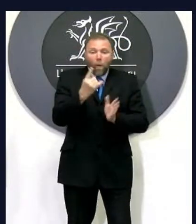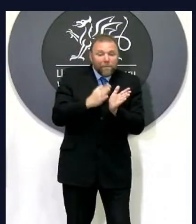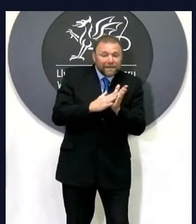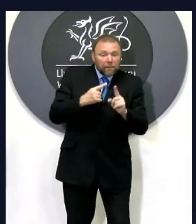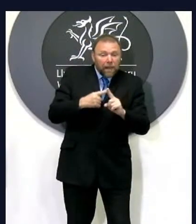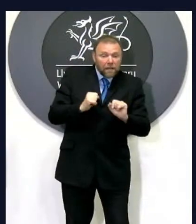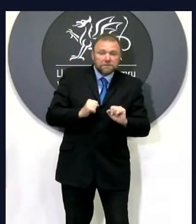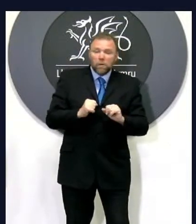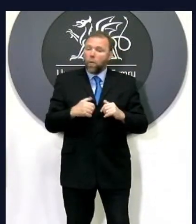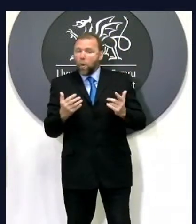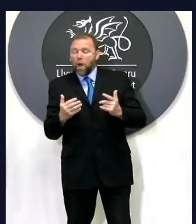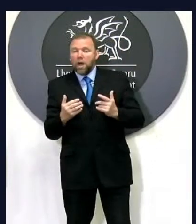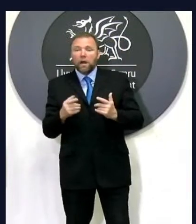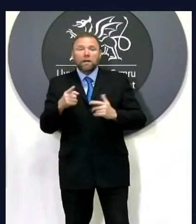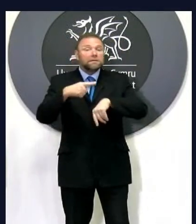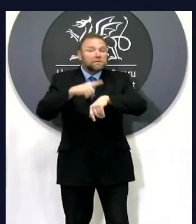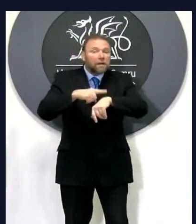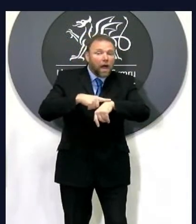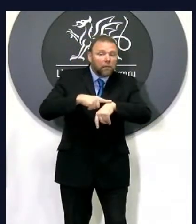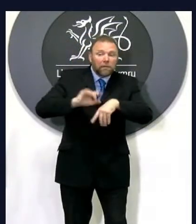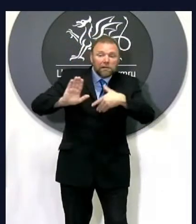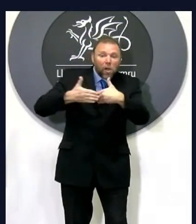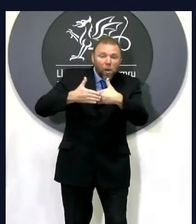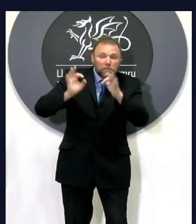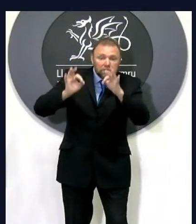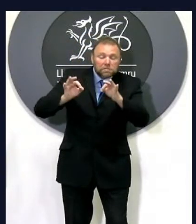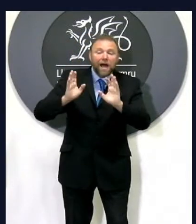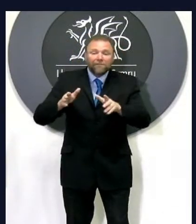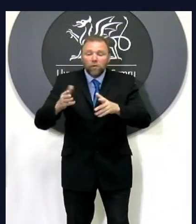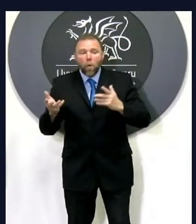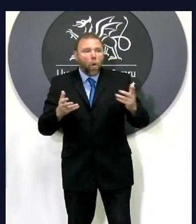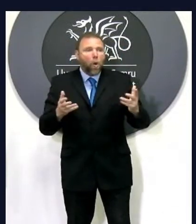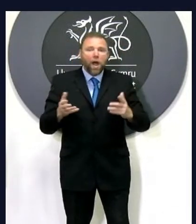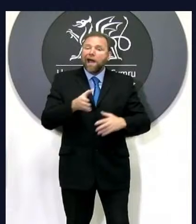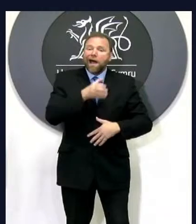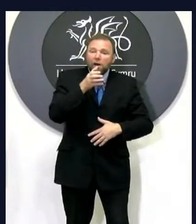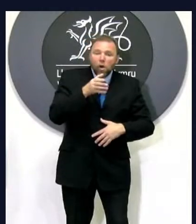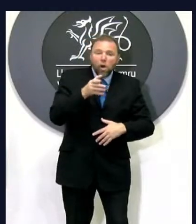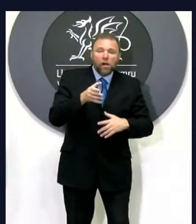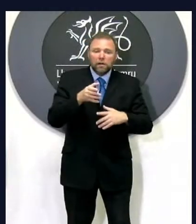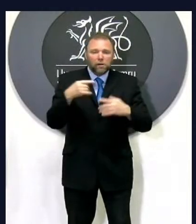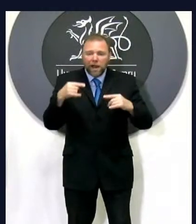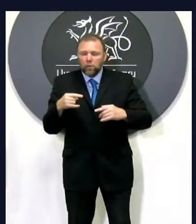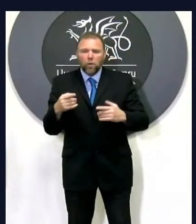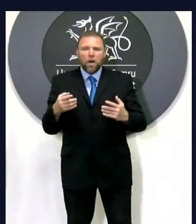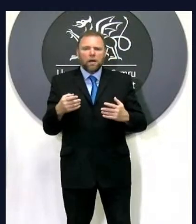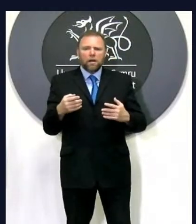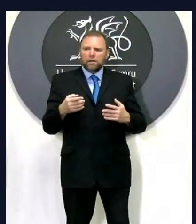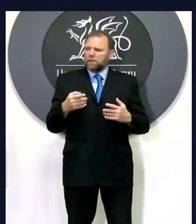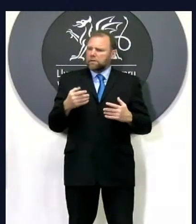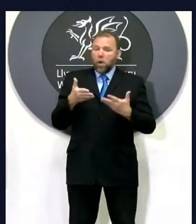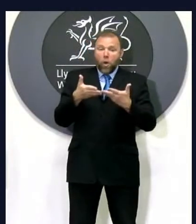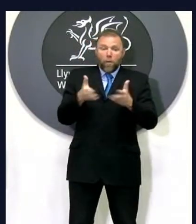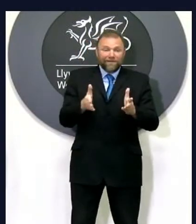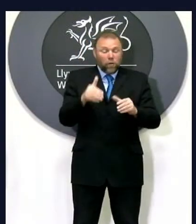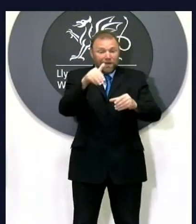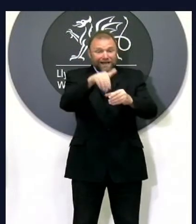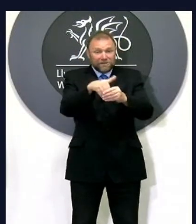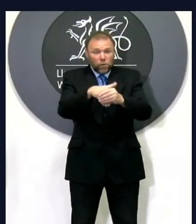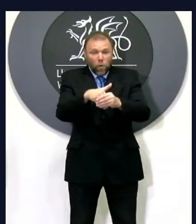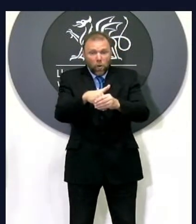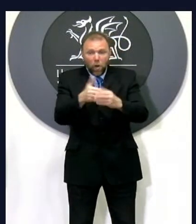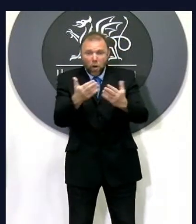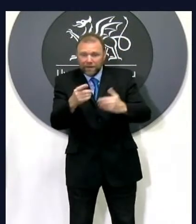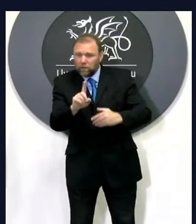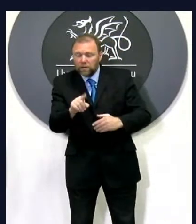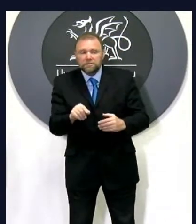a curfew on opening times or alcohol? There isn't even an opening date for indoor hospitality. So what would you